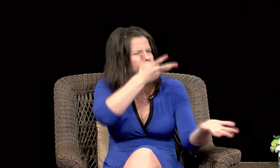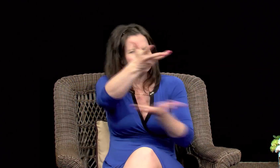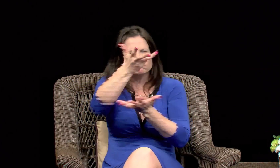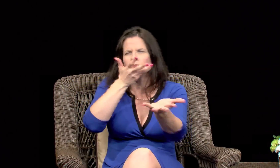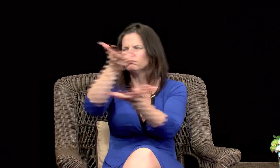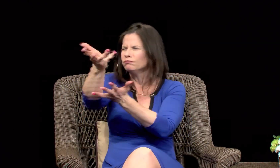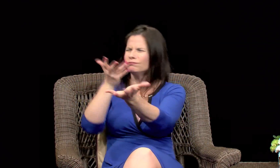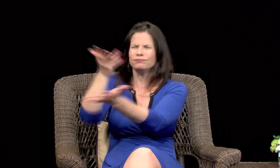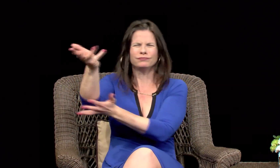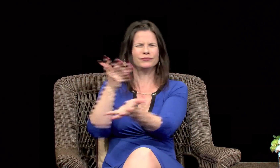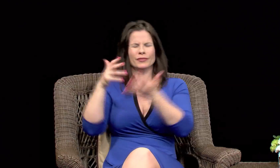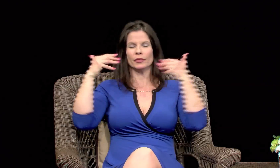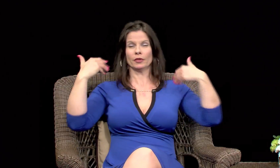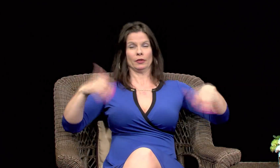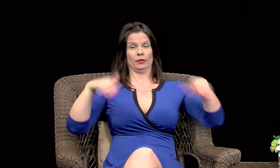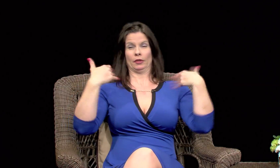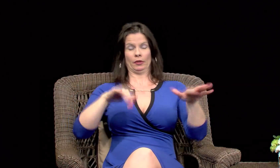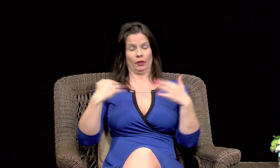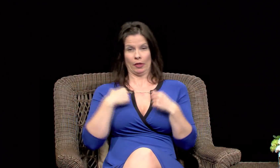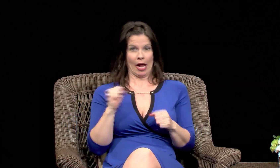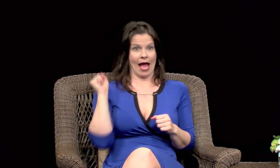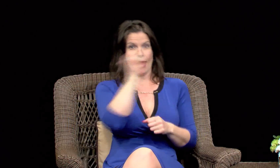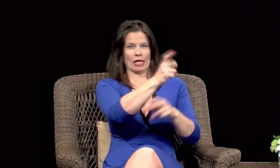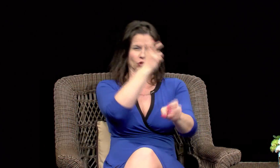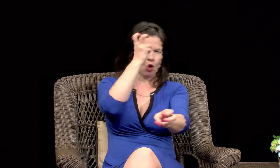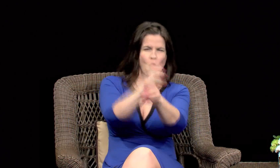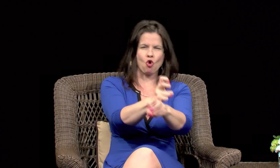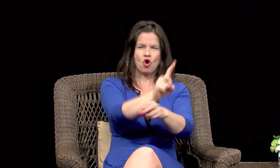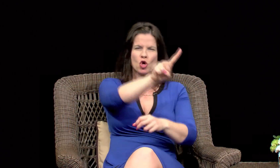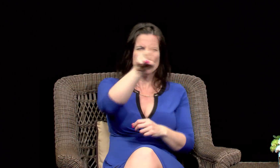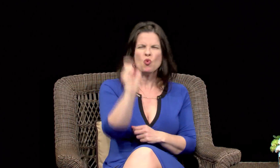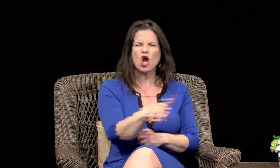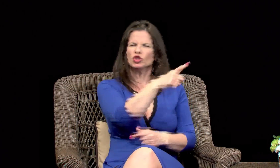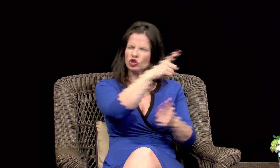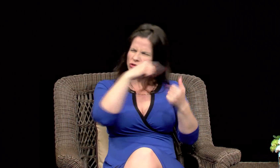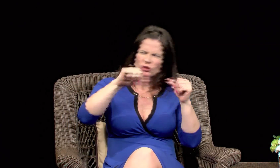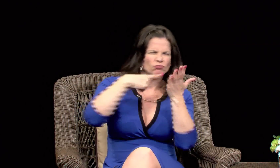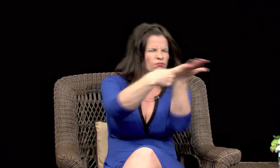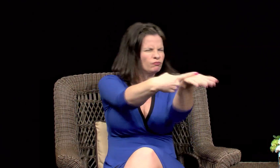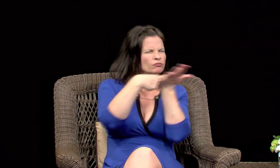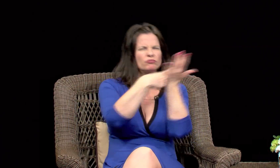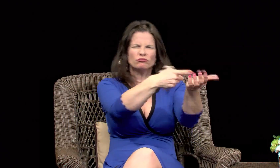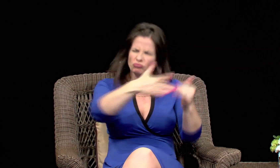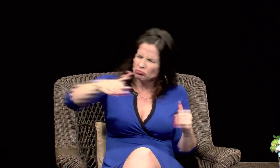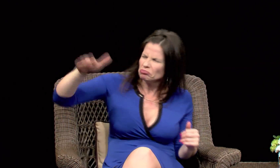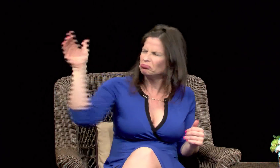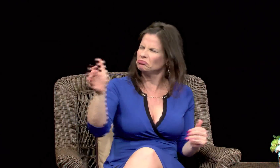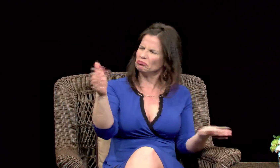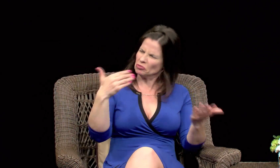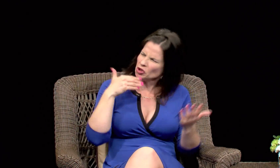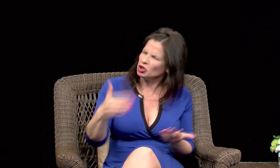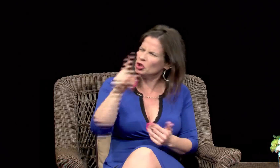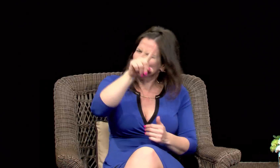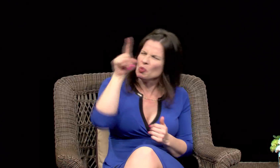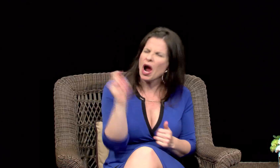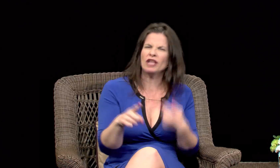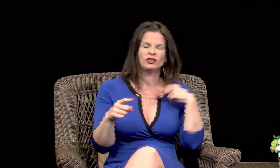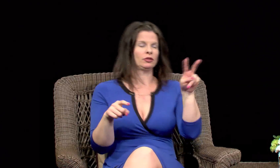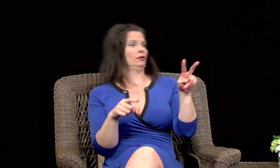so patient working with everyone. And I asked her a hard question, and we went back and forth, and